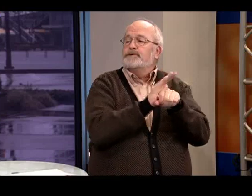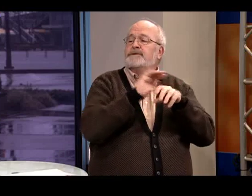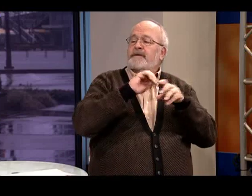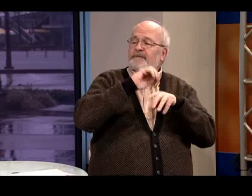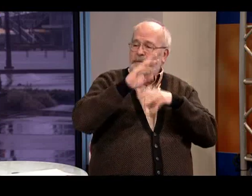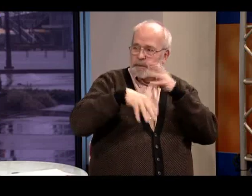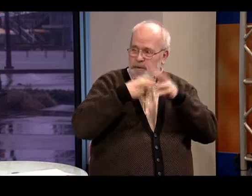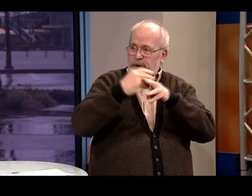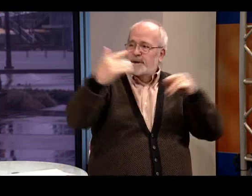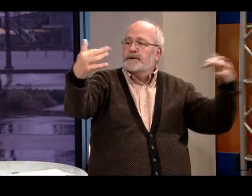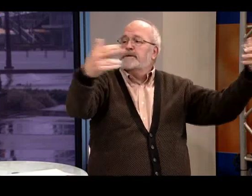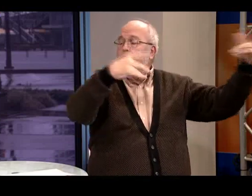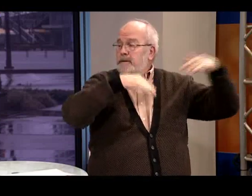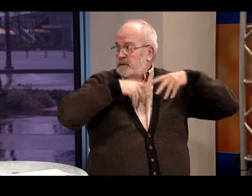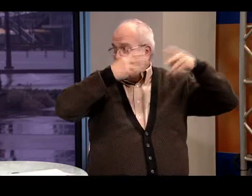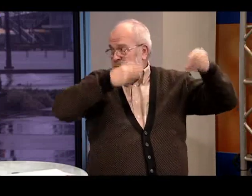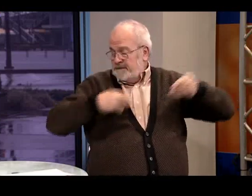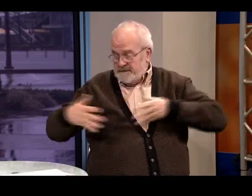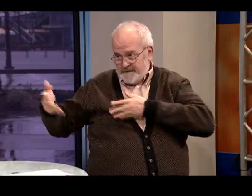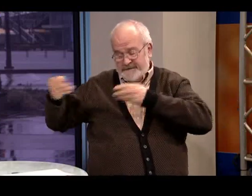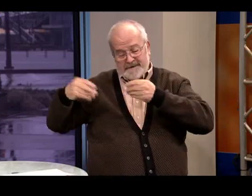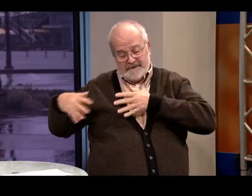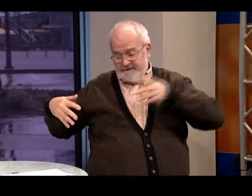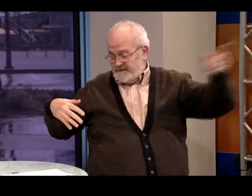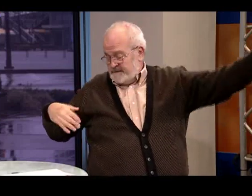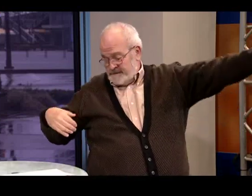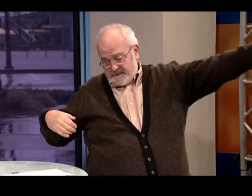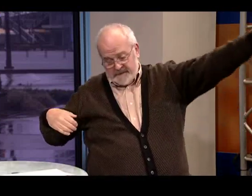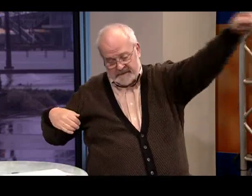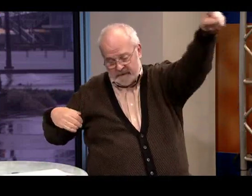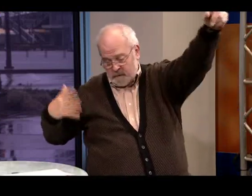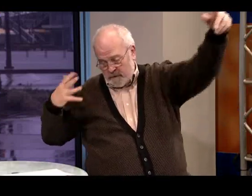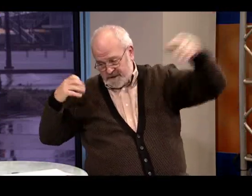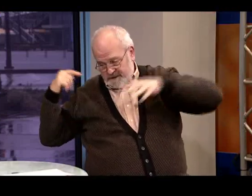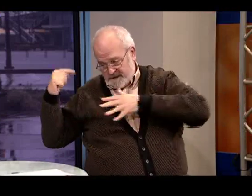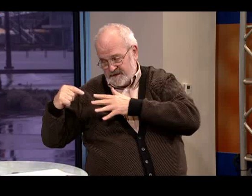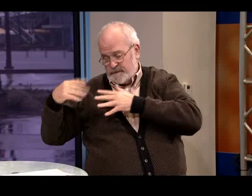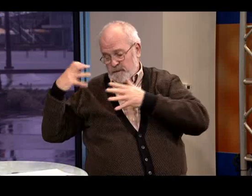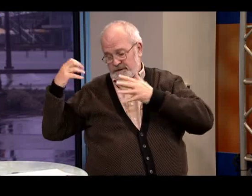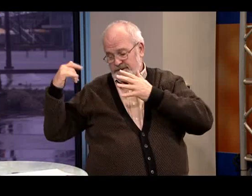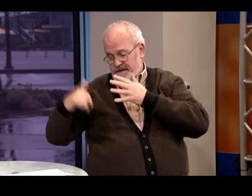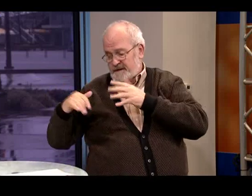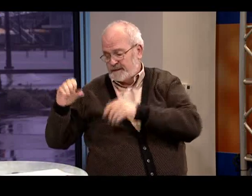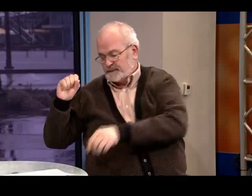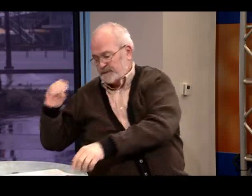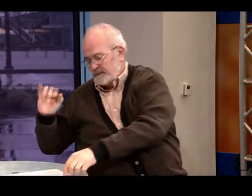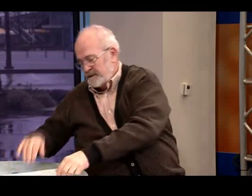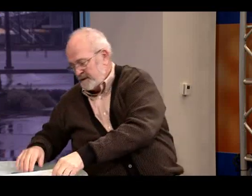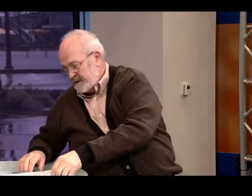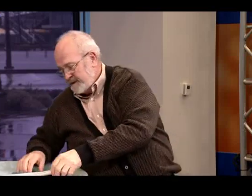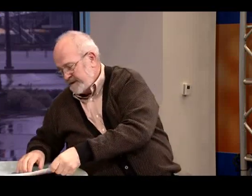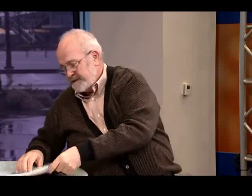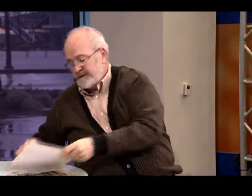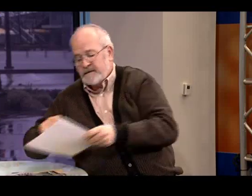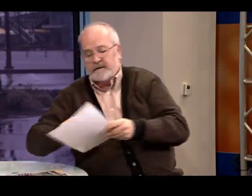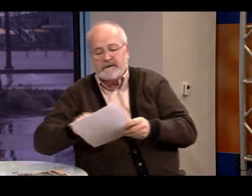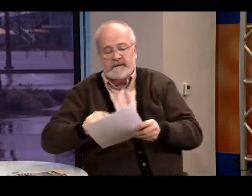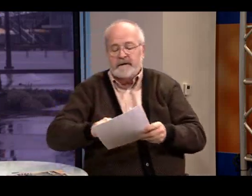and the two sides were pushing each other to come to some type of an agreement. We had things that we wanted to see in